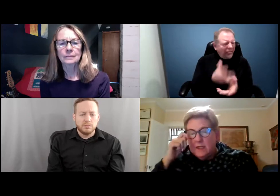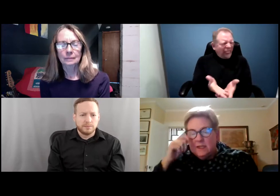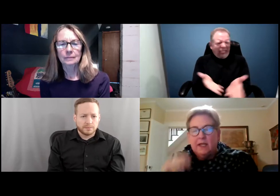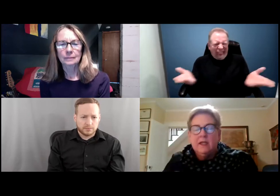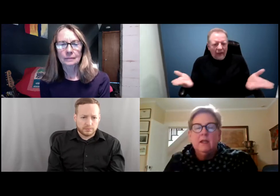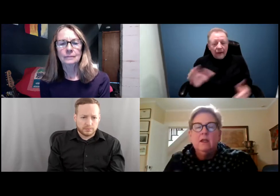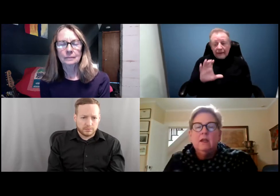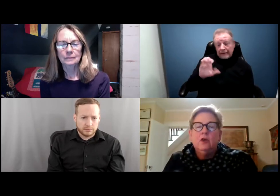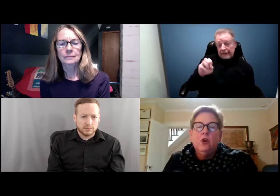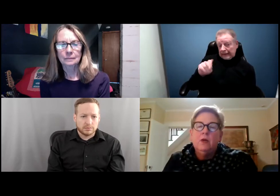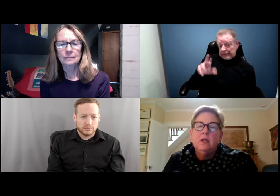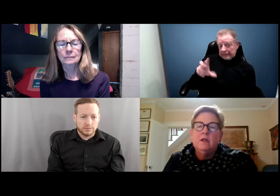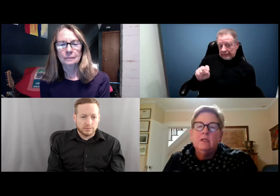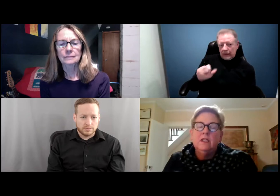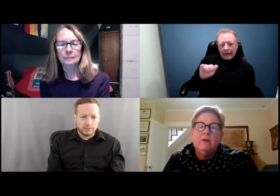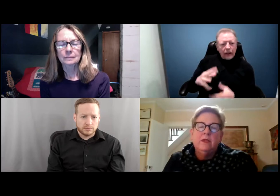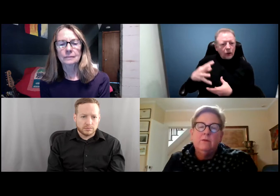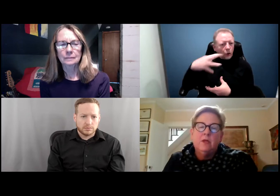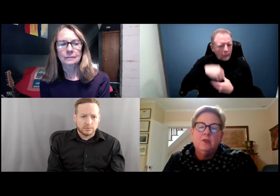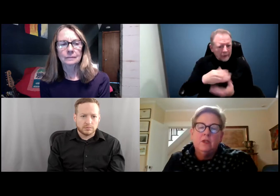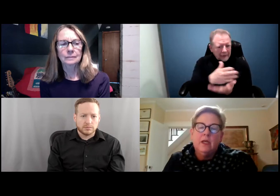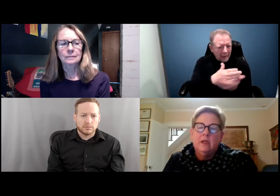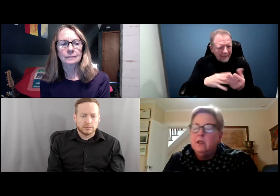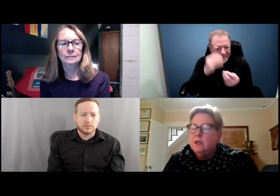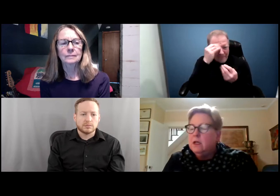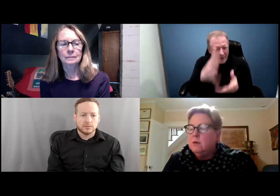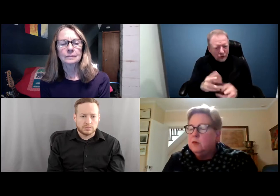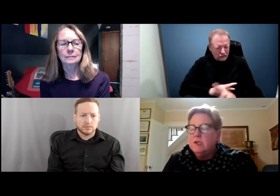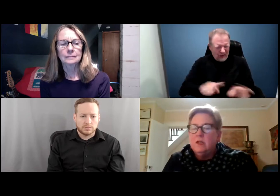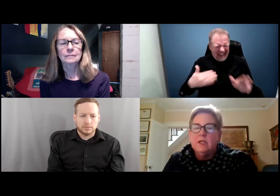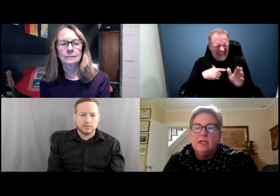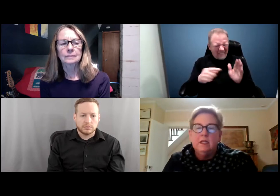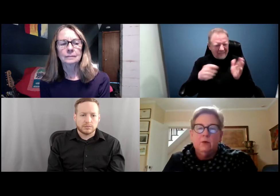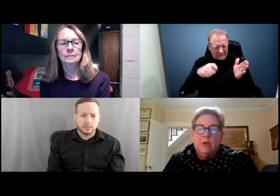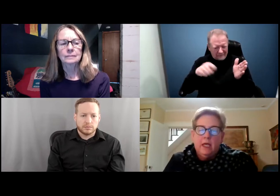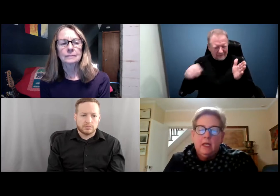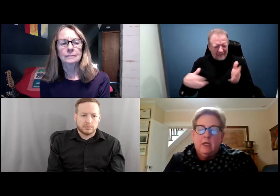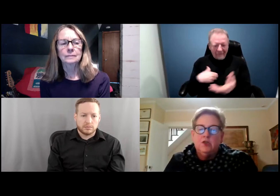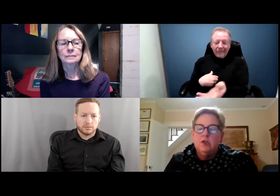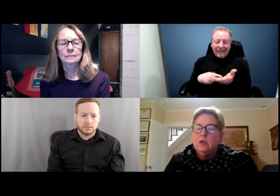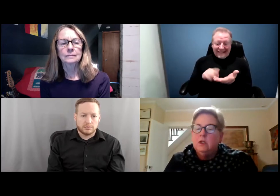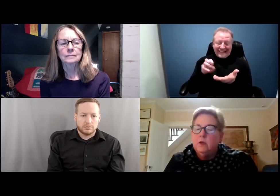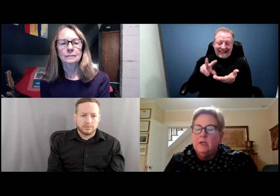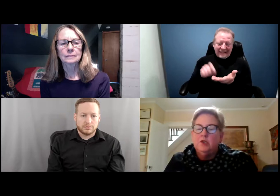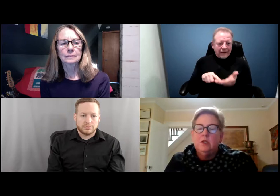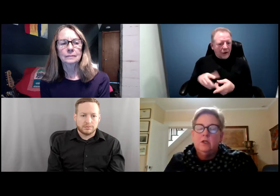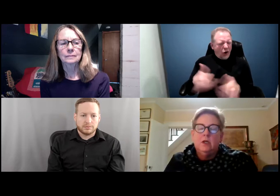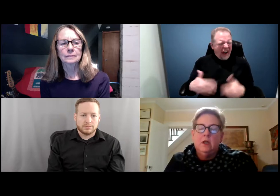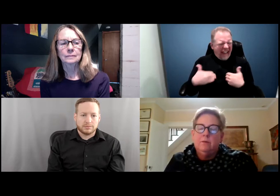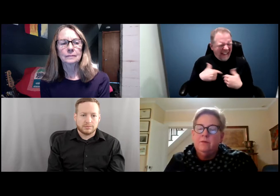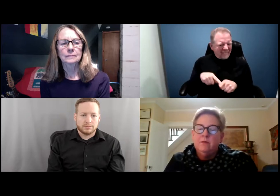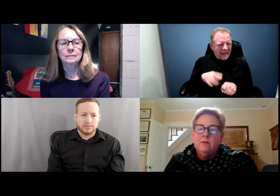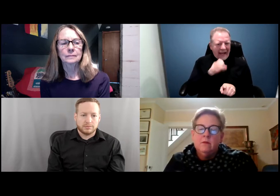of census that it can incorporate some of the information that Christine was asking for: age,